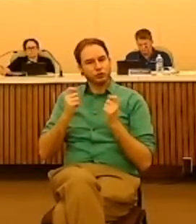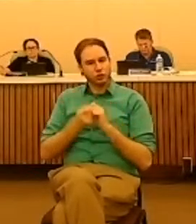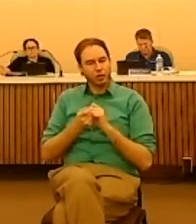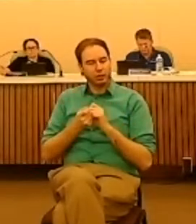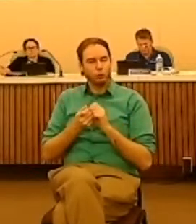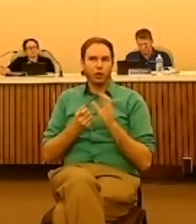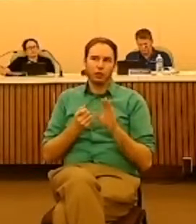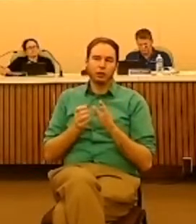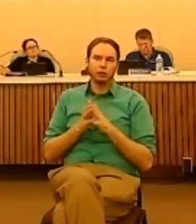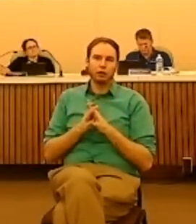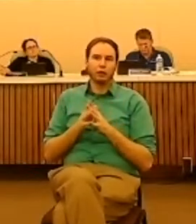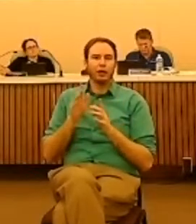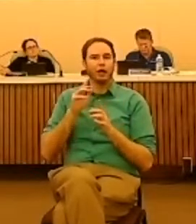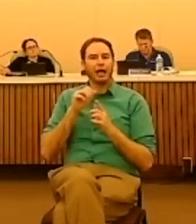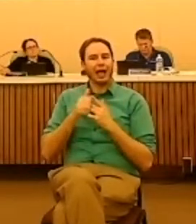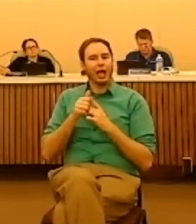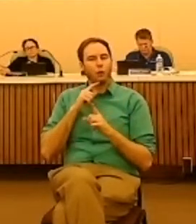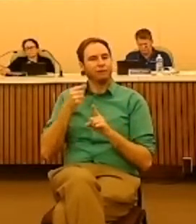Well, the effect